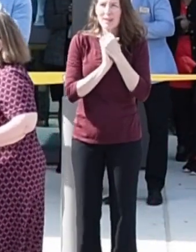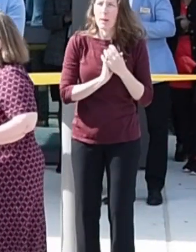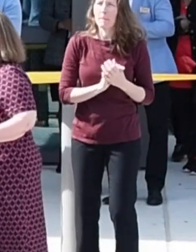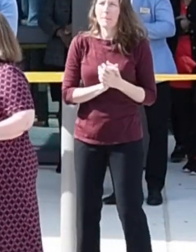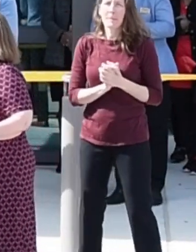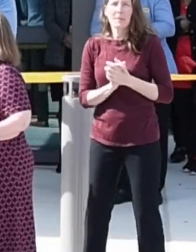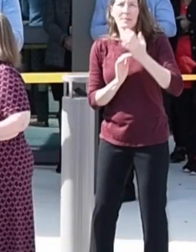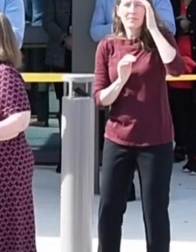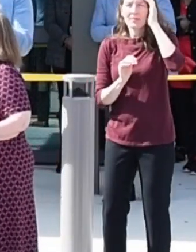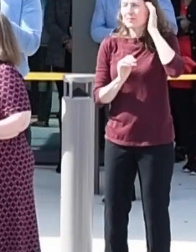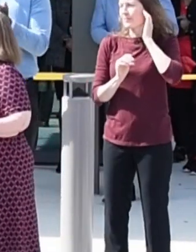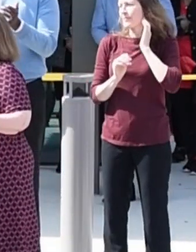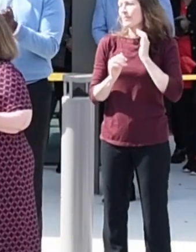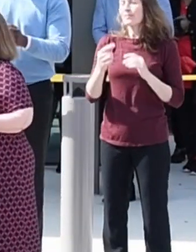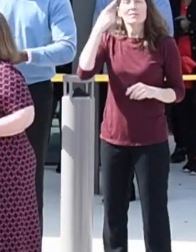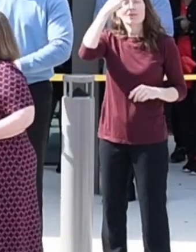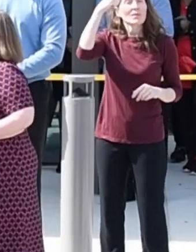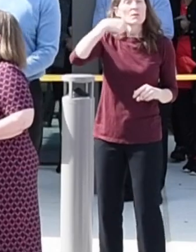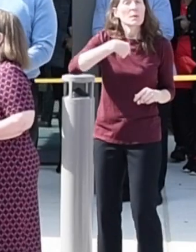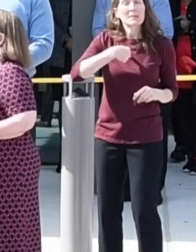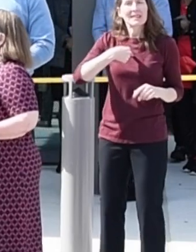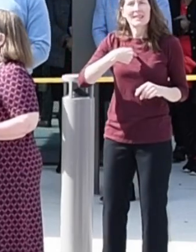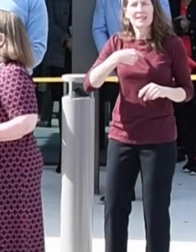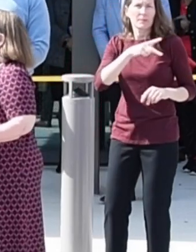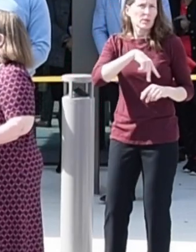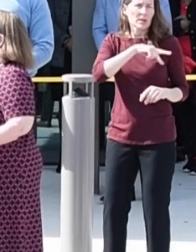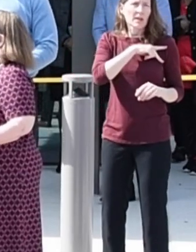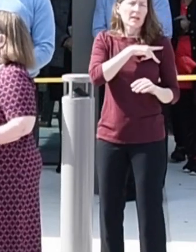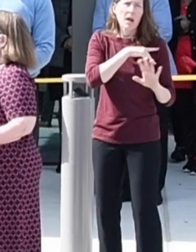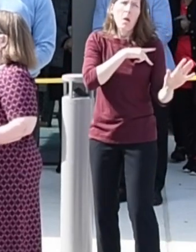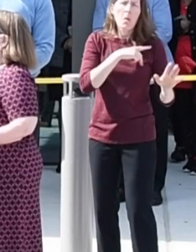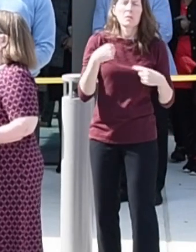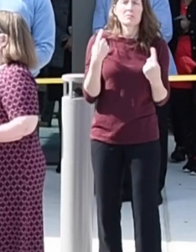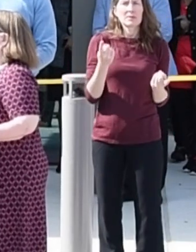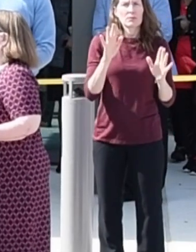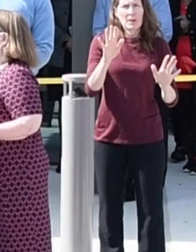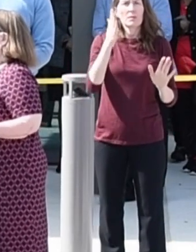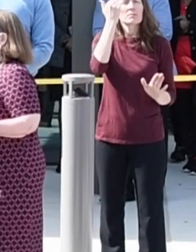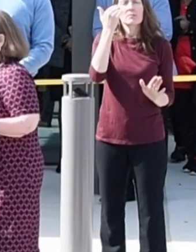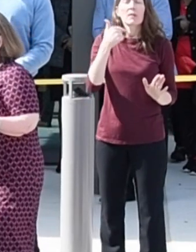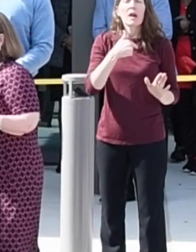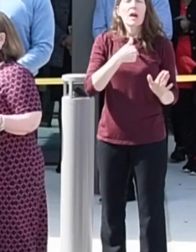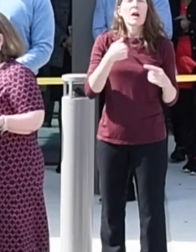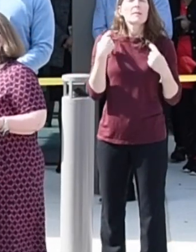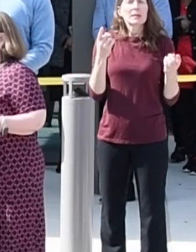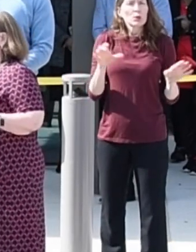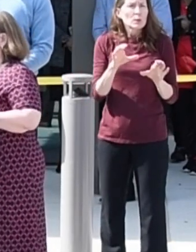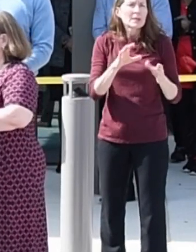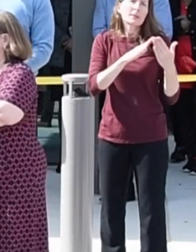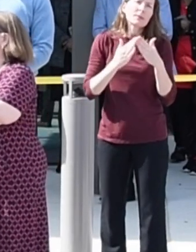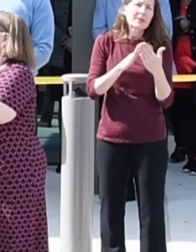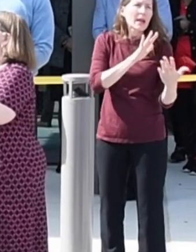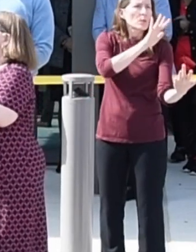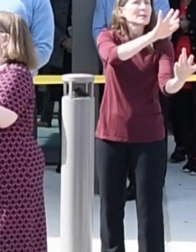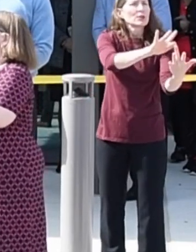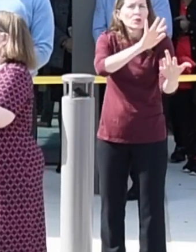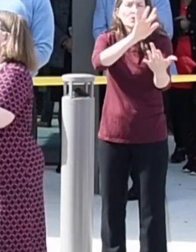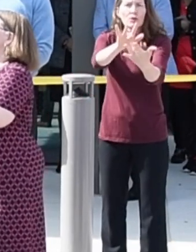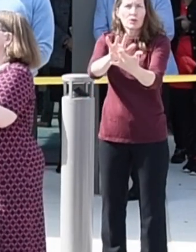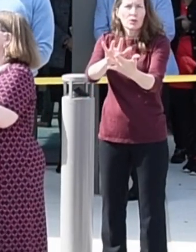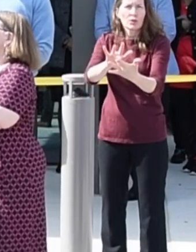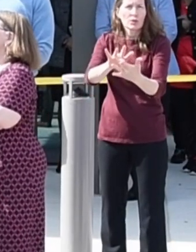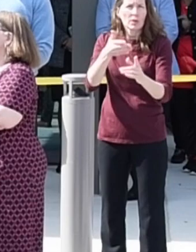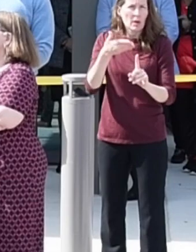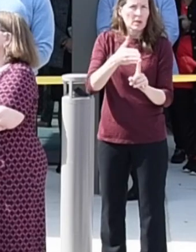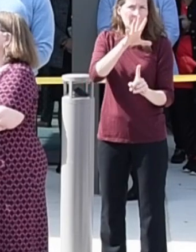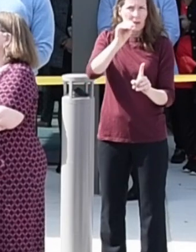For me personally, it's been great because I've been doing community outreach at the 50-plus centers since I started with the